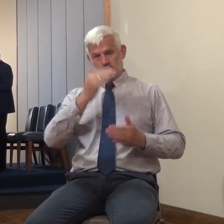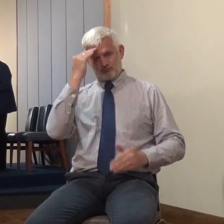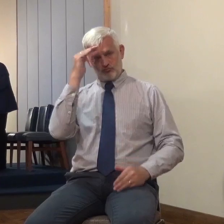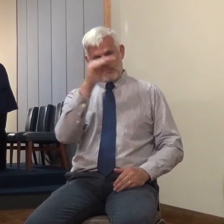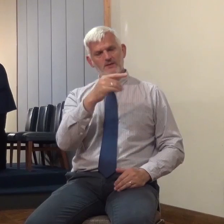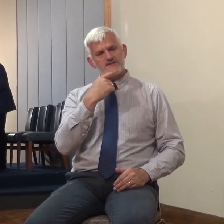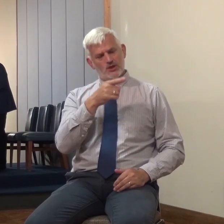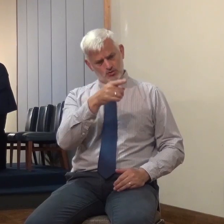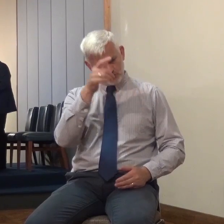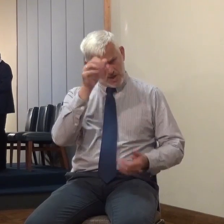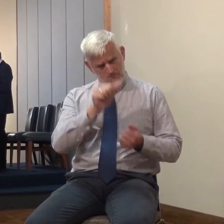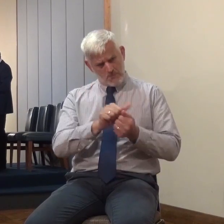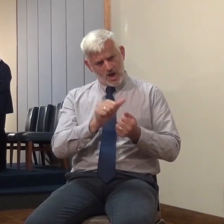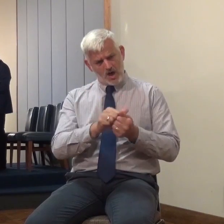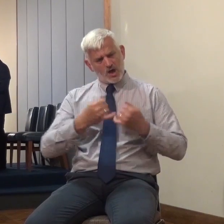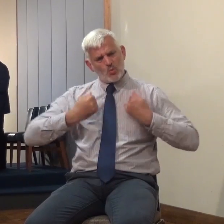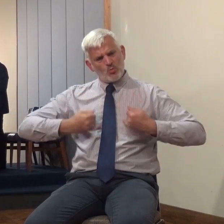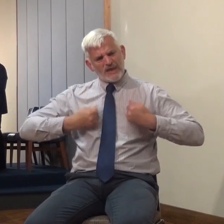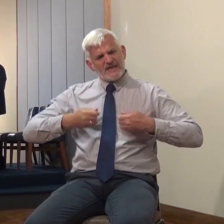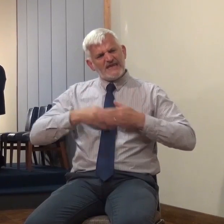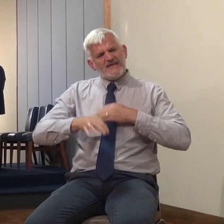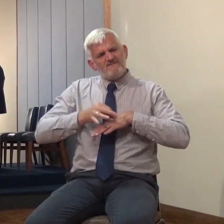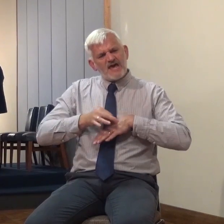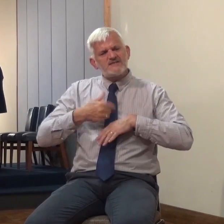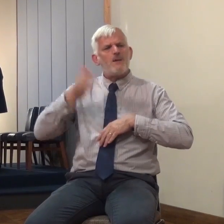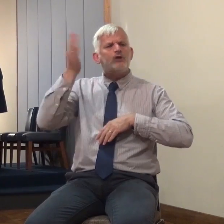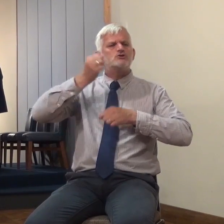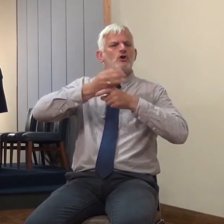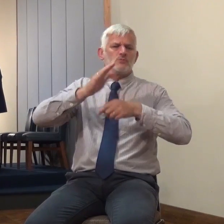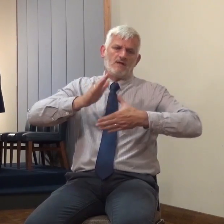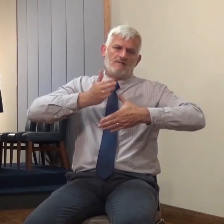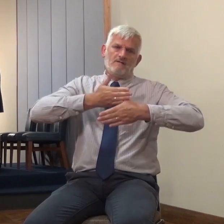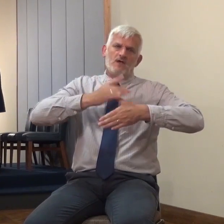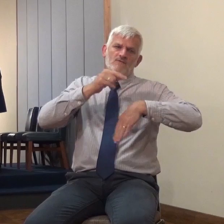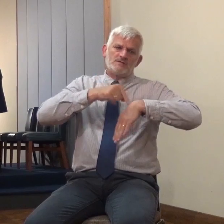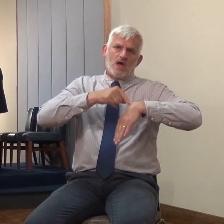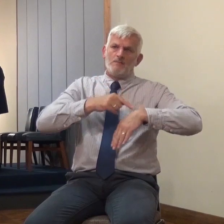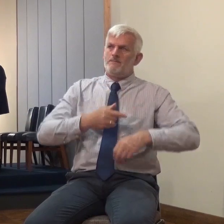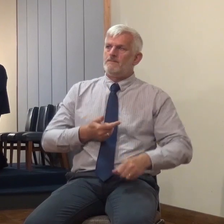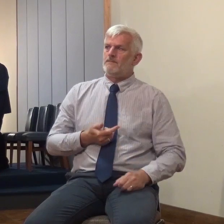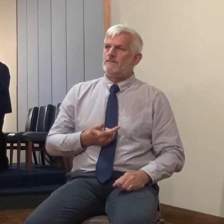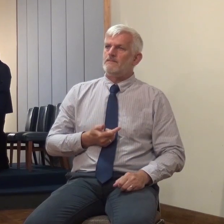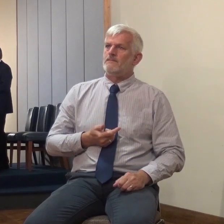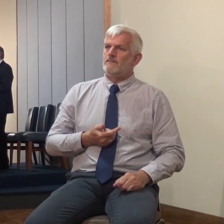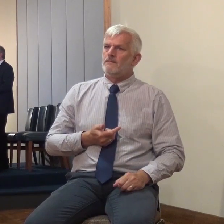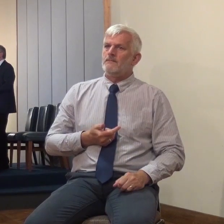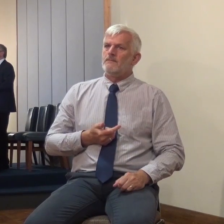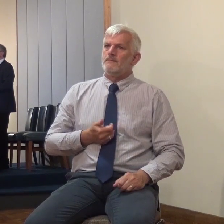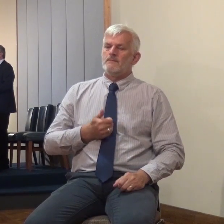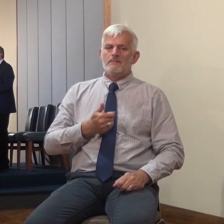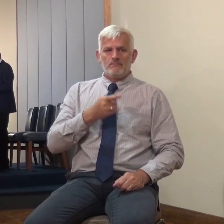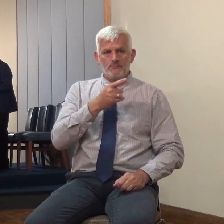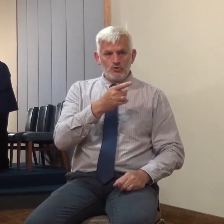of the flesh I preached the gospel unto you at first. My temptation, which was in my flesh,